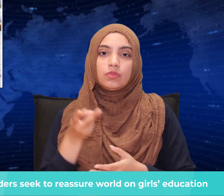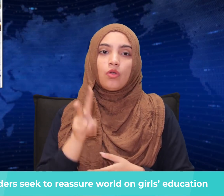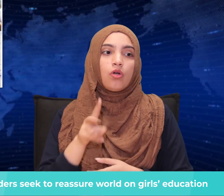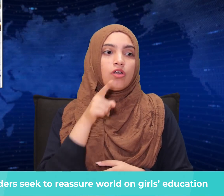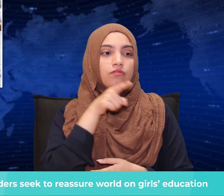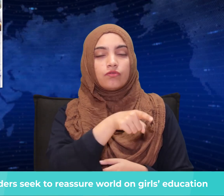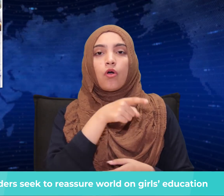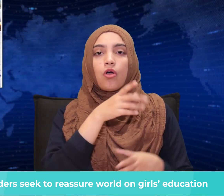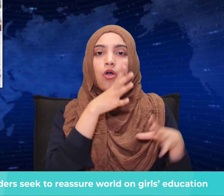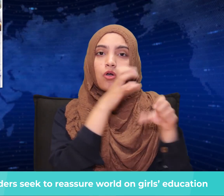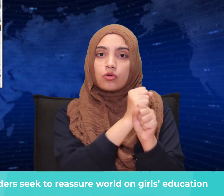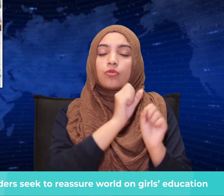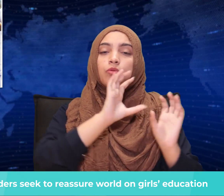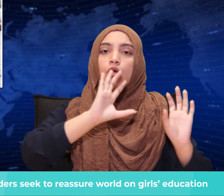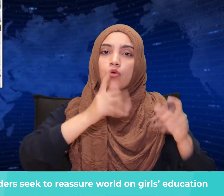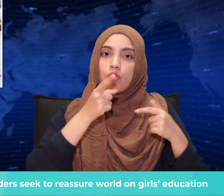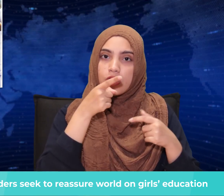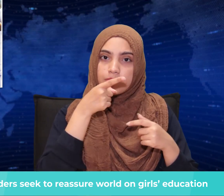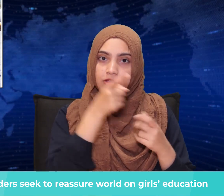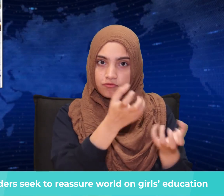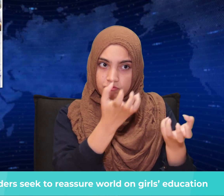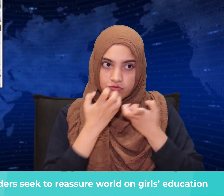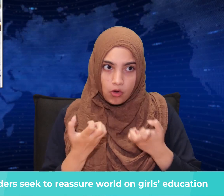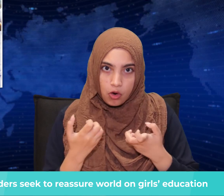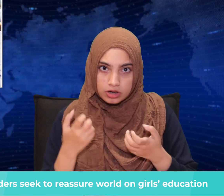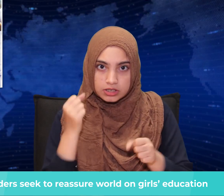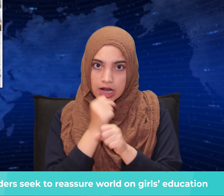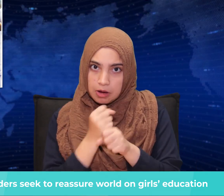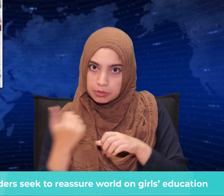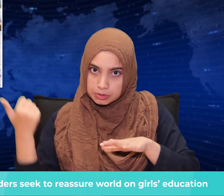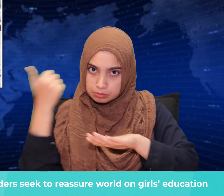would not be given any share in the new government setup.